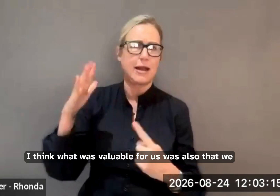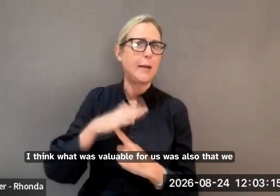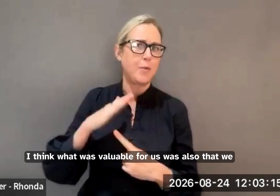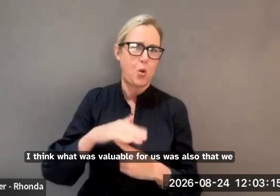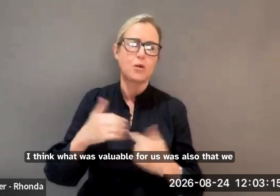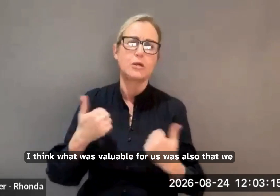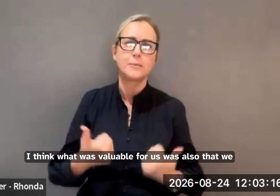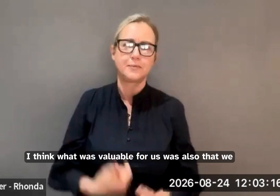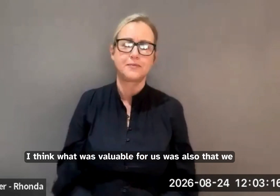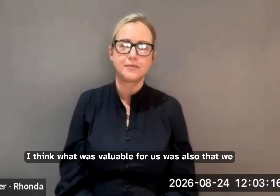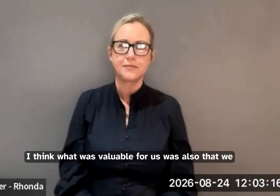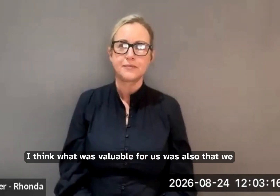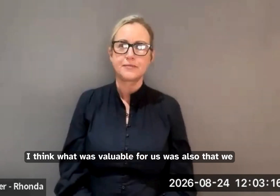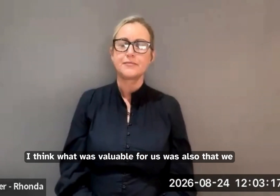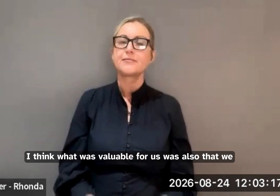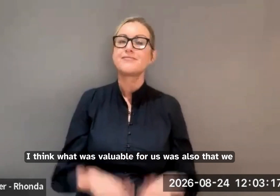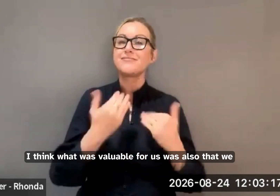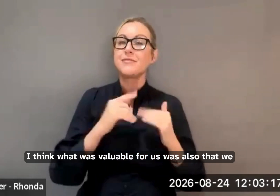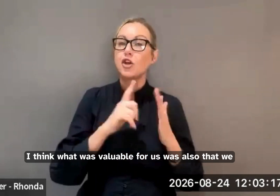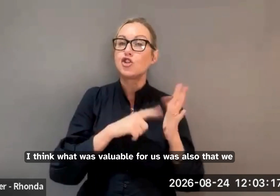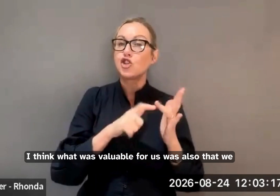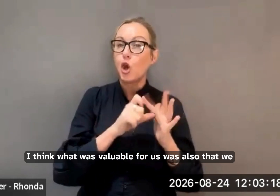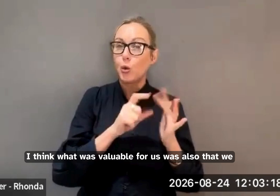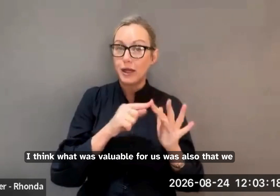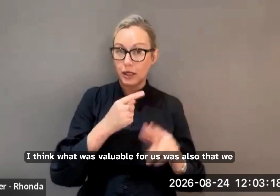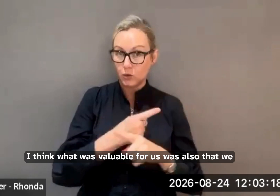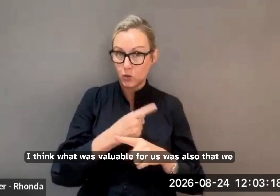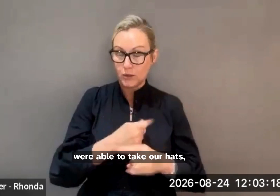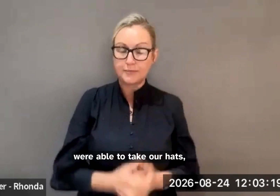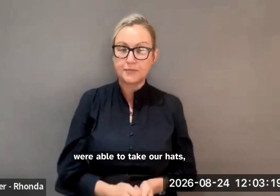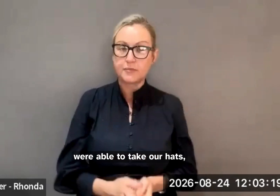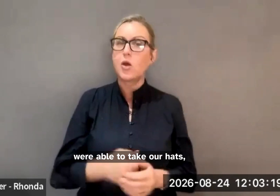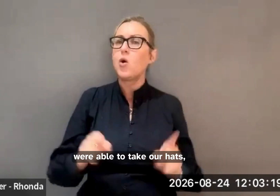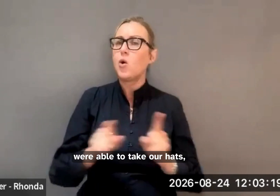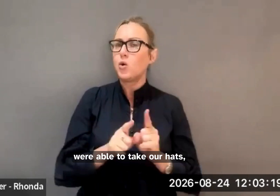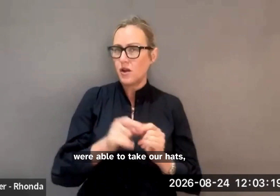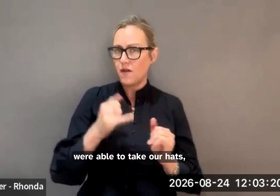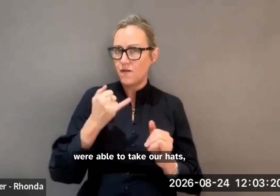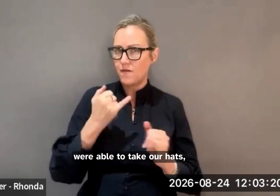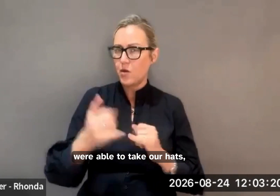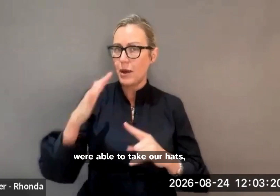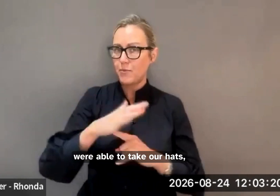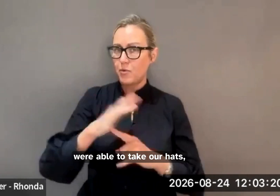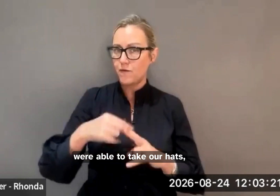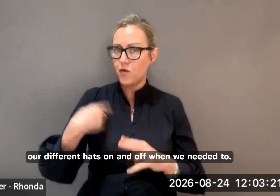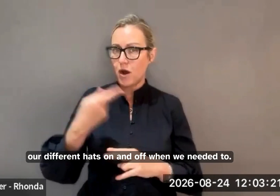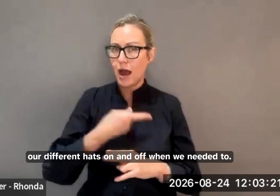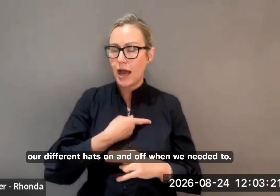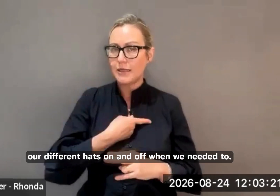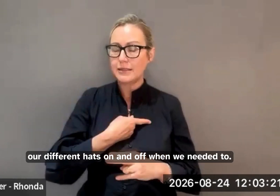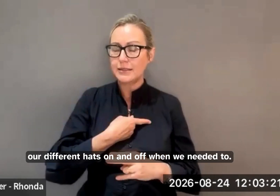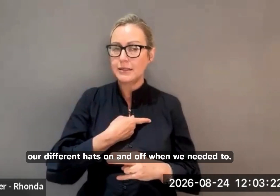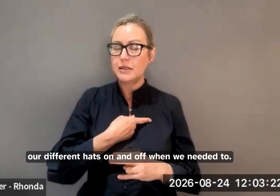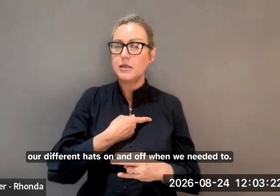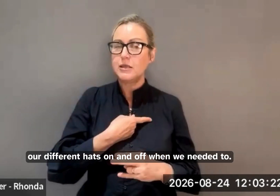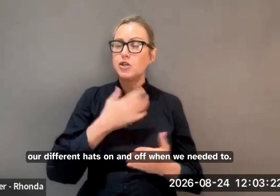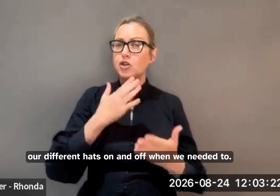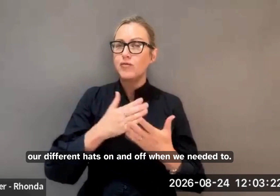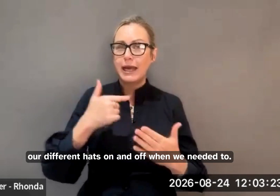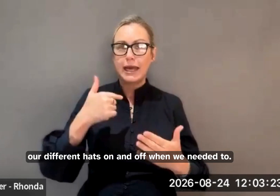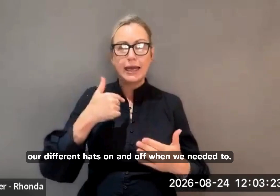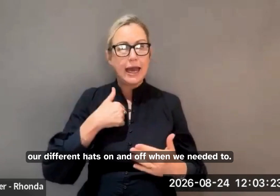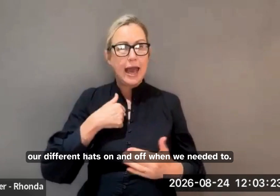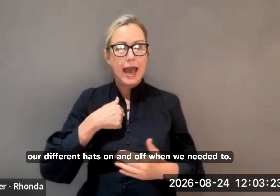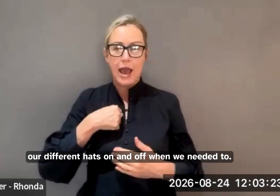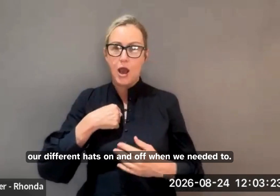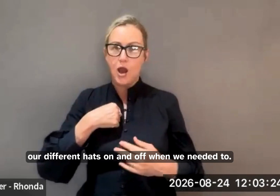I think what was valuable for us was also that we were able to take our different hats on and